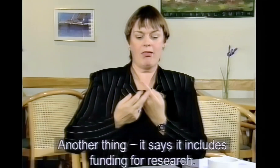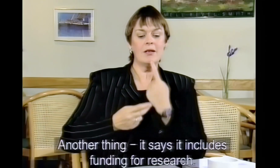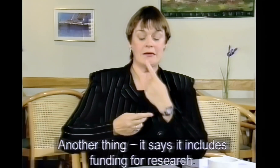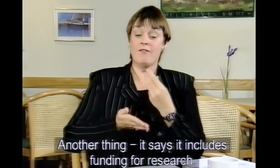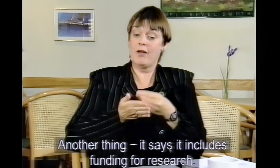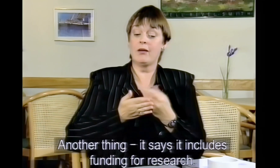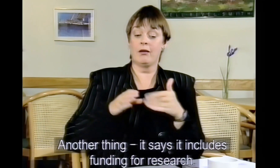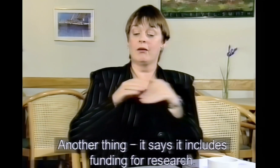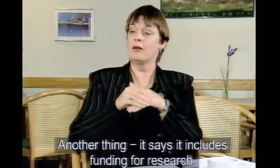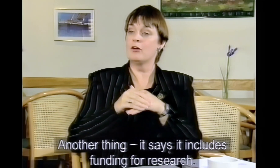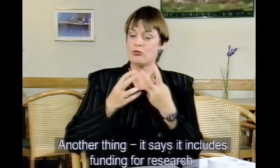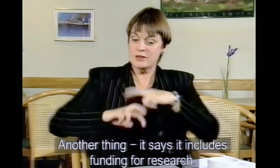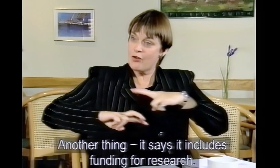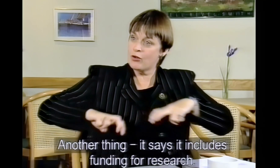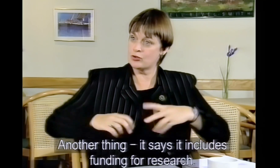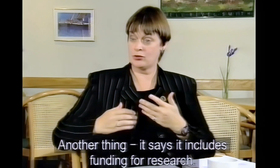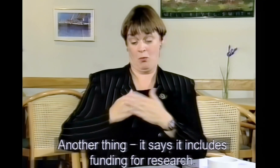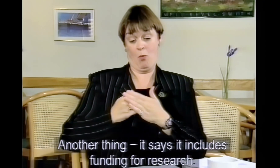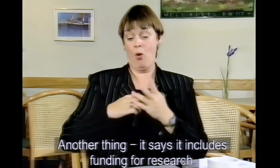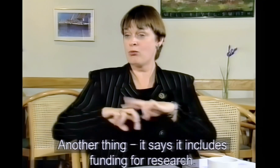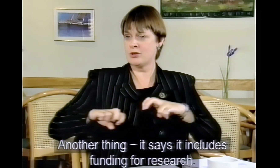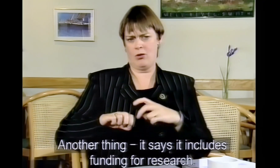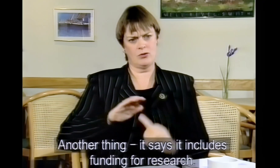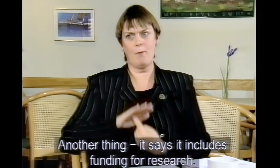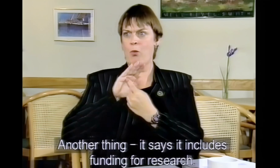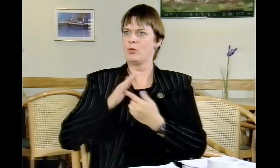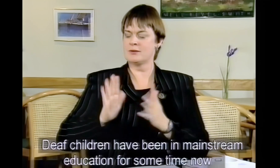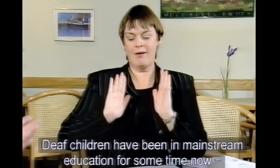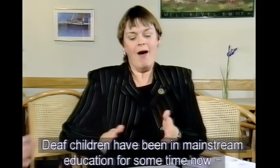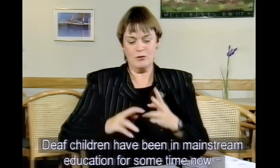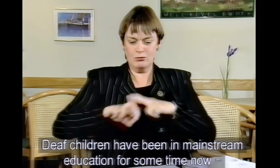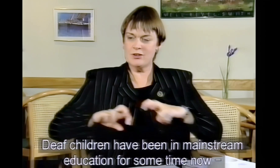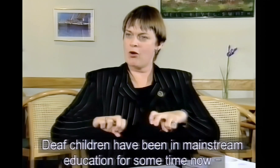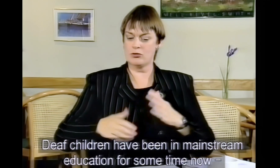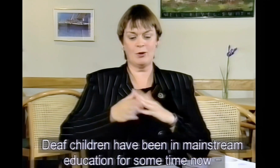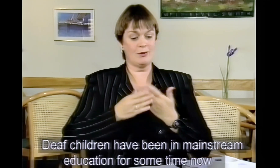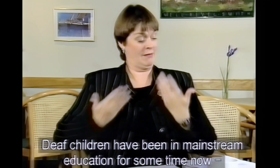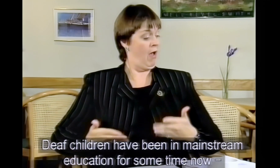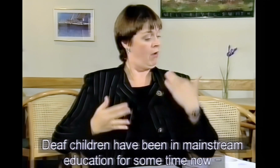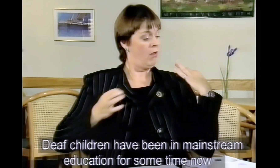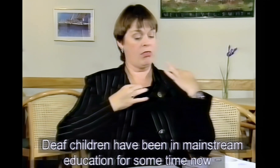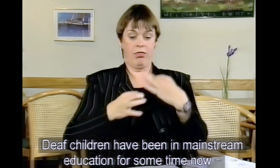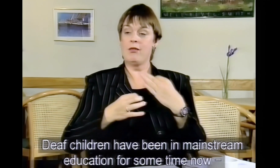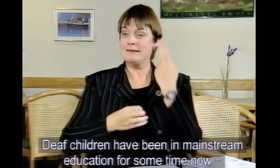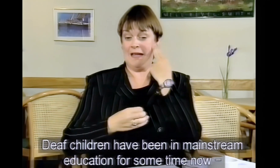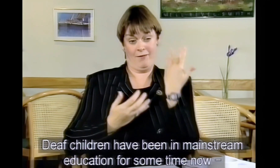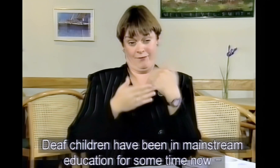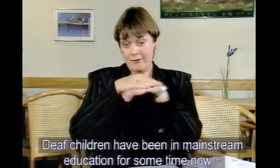Another thing, it says it includes funding for research. Research is important. We have to have some research because now deaf children have